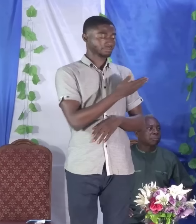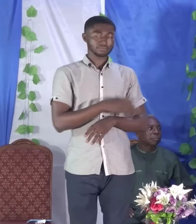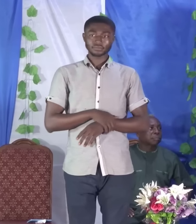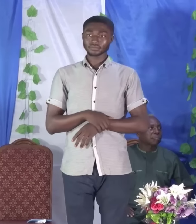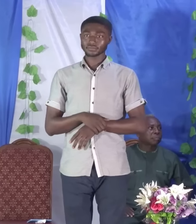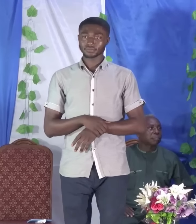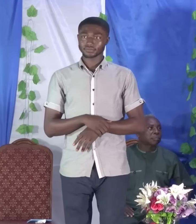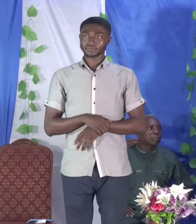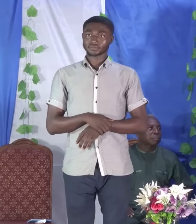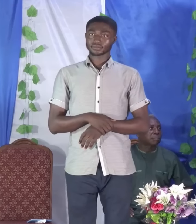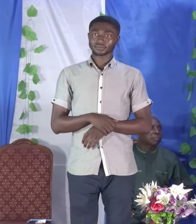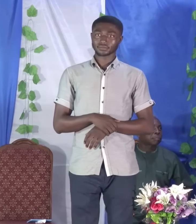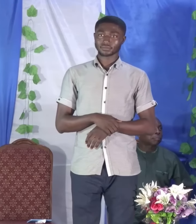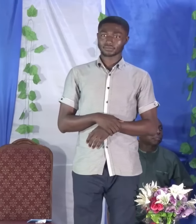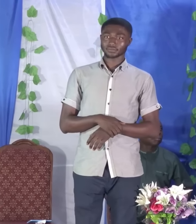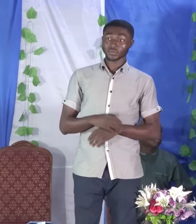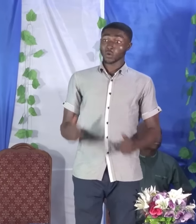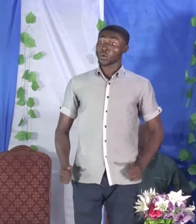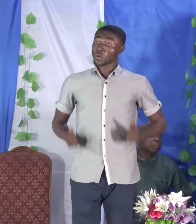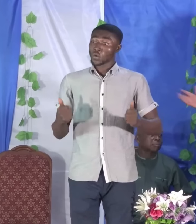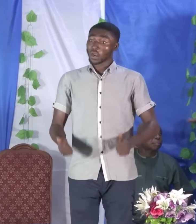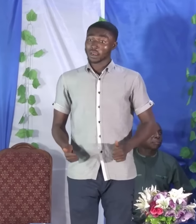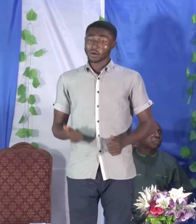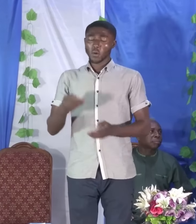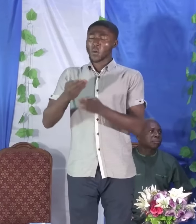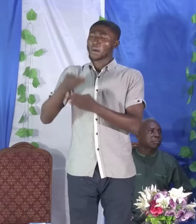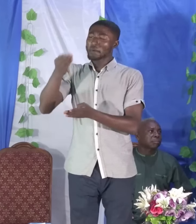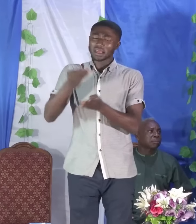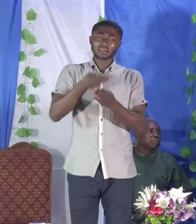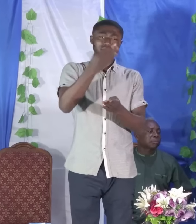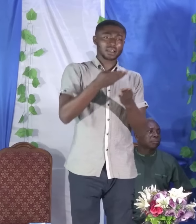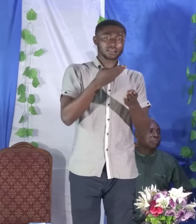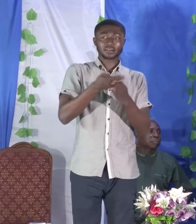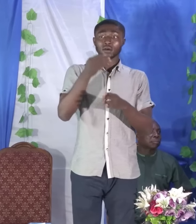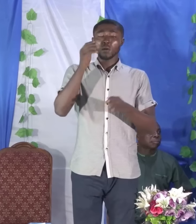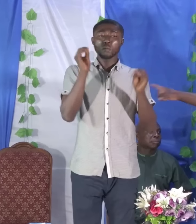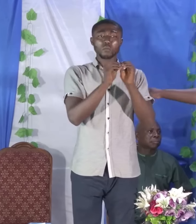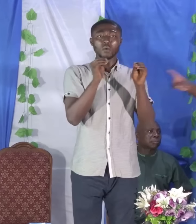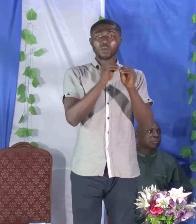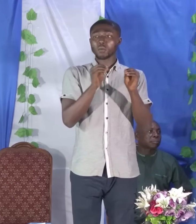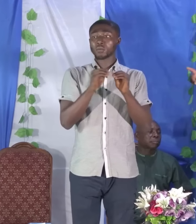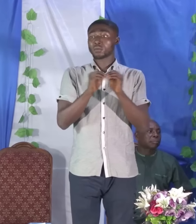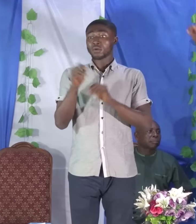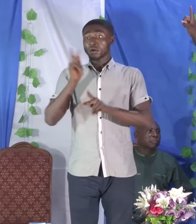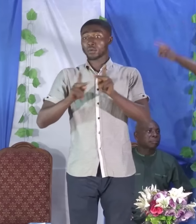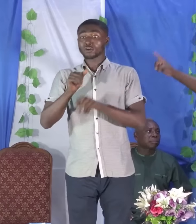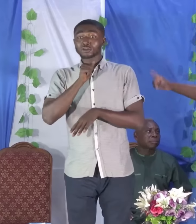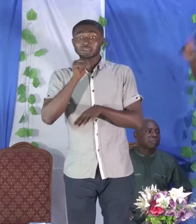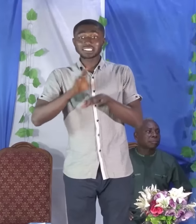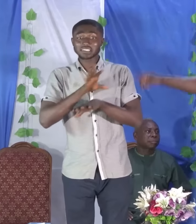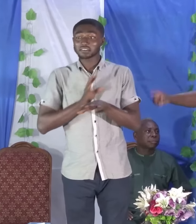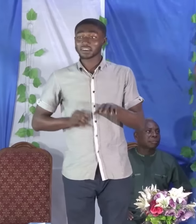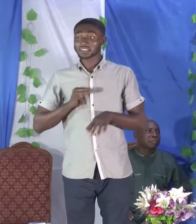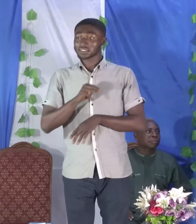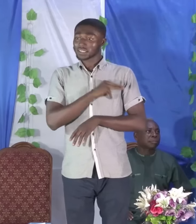show na me be dia chawo ma to hwi cha bebra man krofo a o me ye chakrais pompo ye ntimutete ya Obuasi